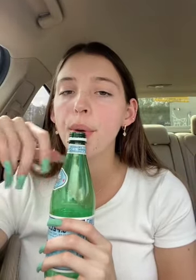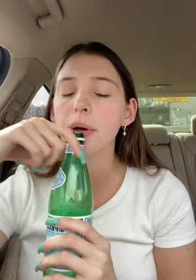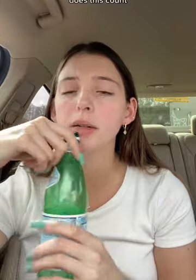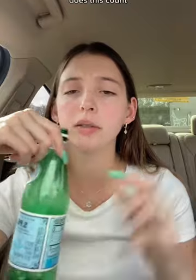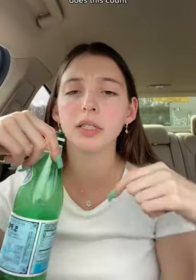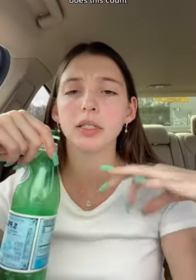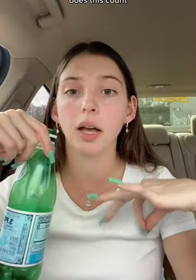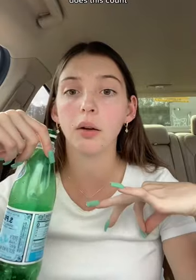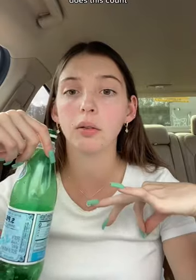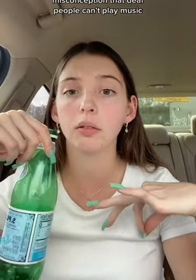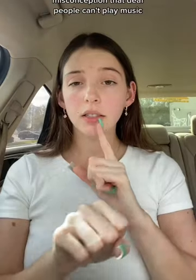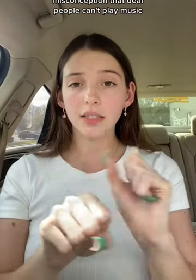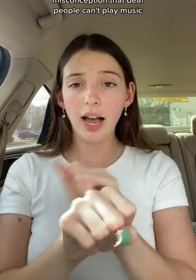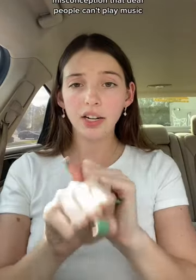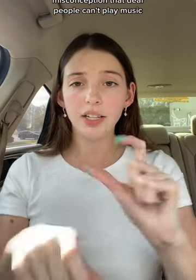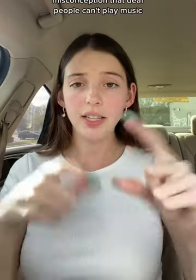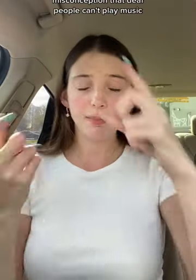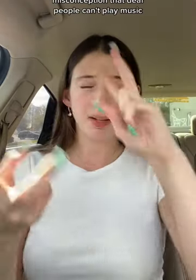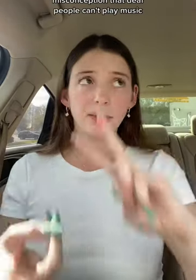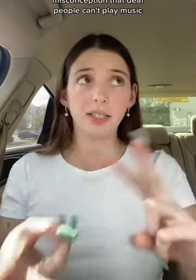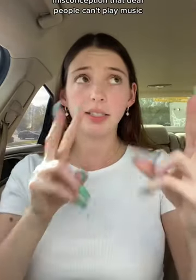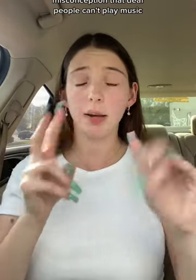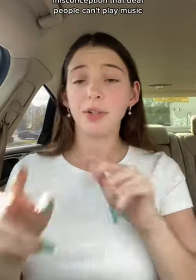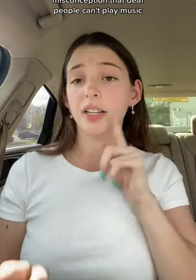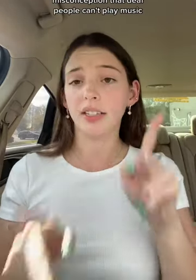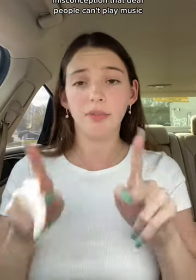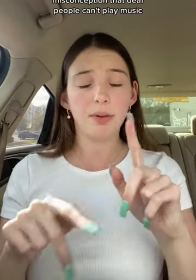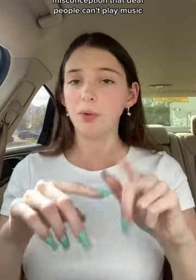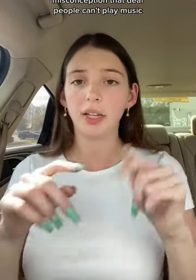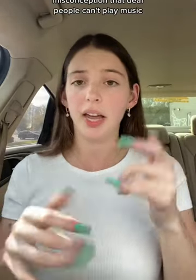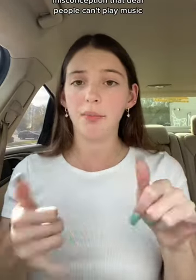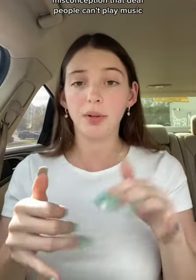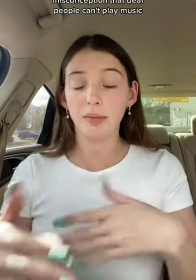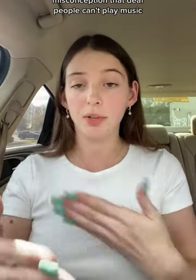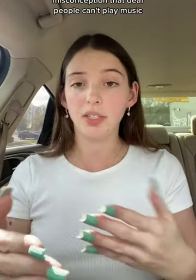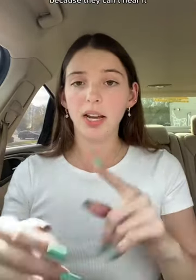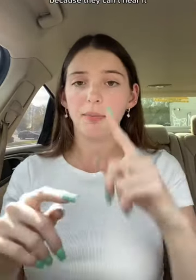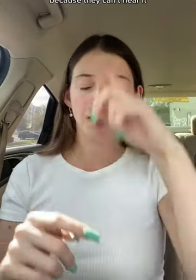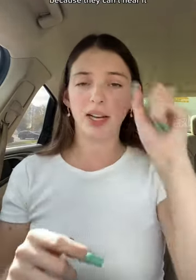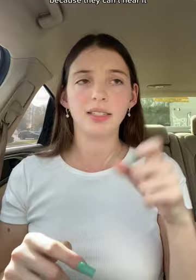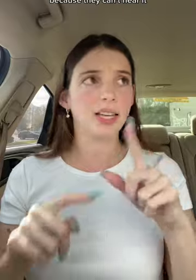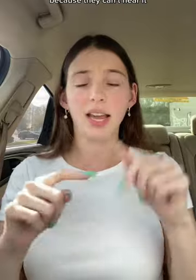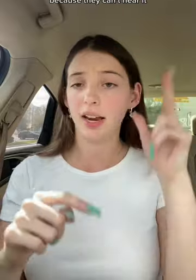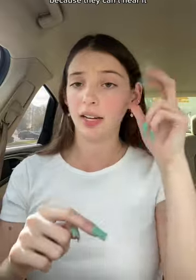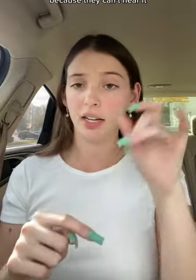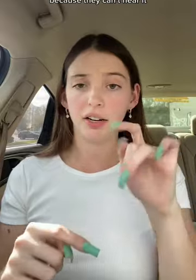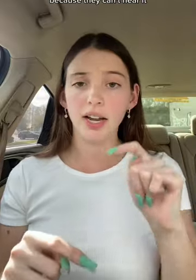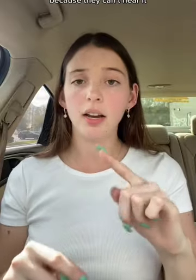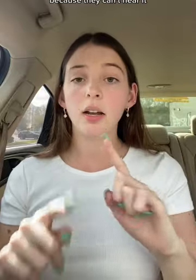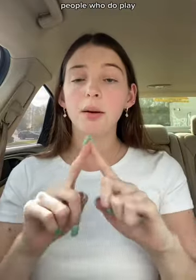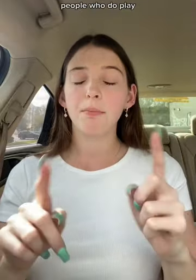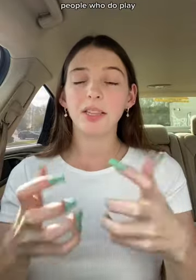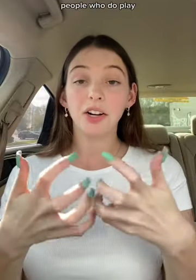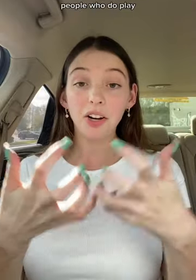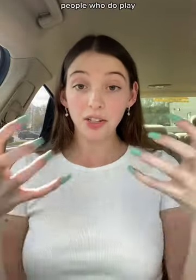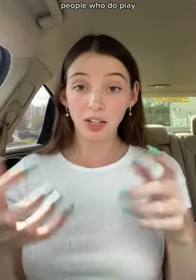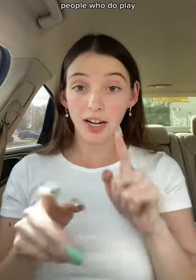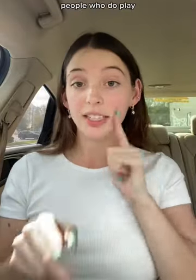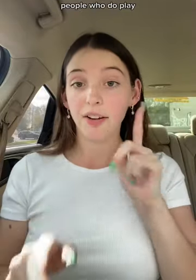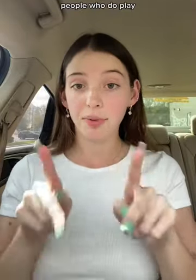Does this count? There's actually this big misconception that deaf people can't play music because they can't hear it, but there are a lot of deaf people